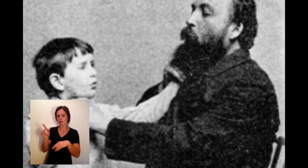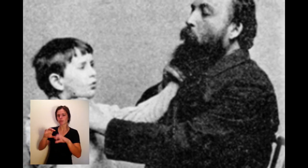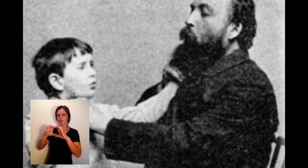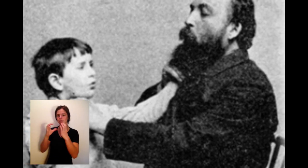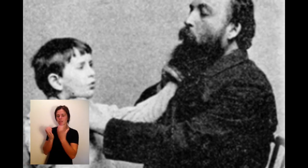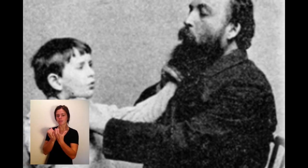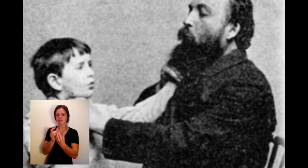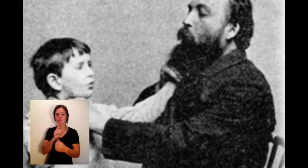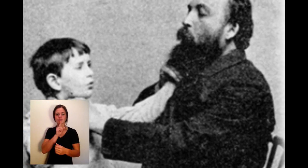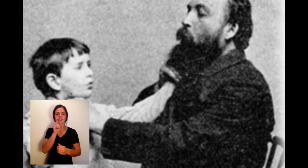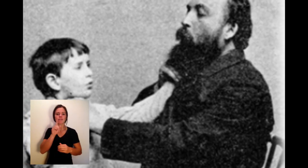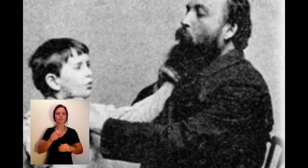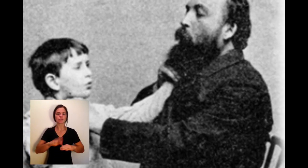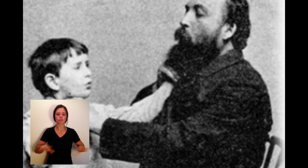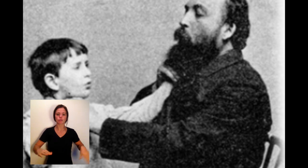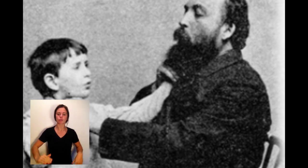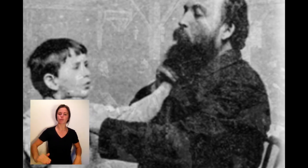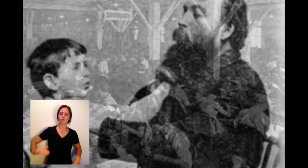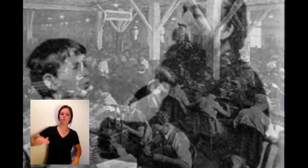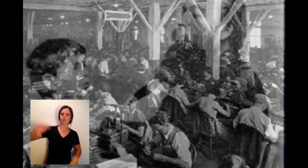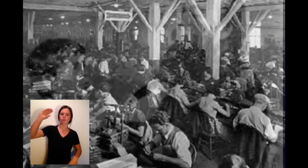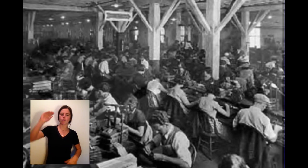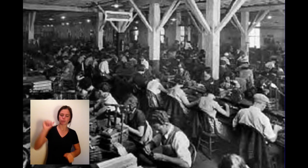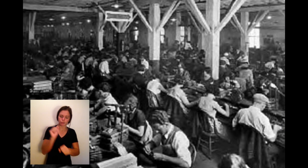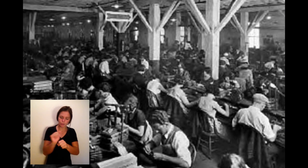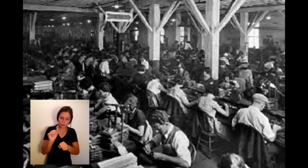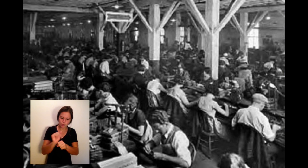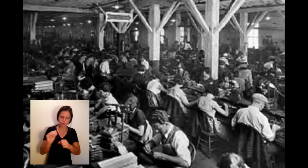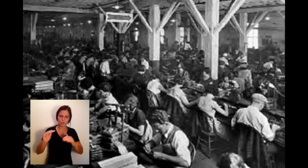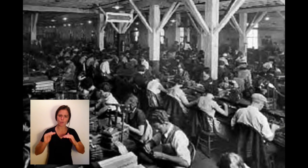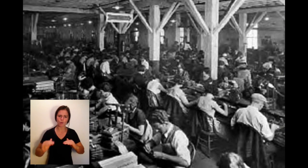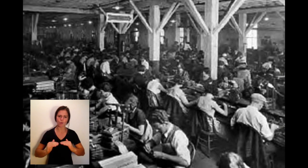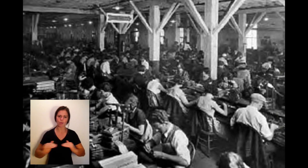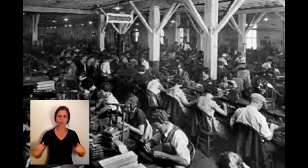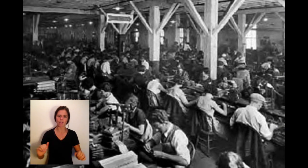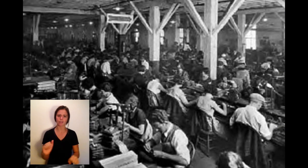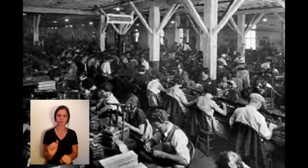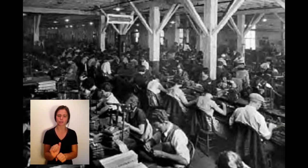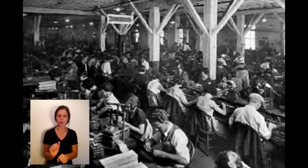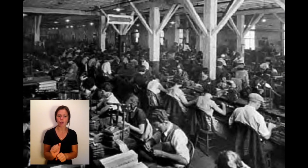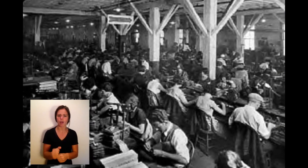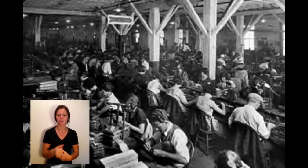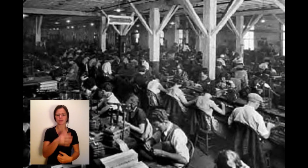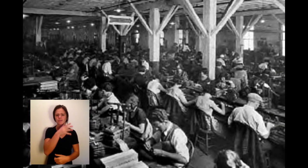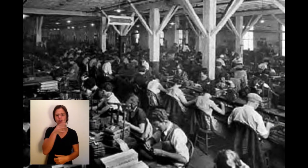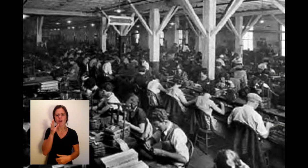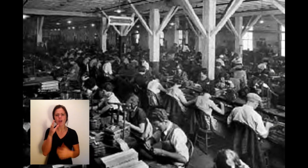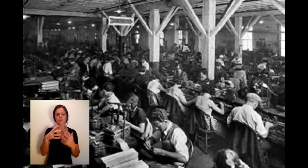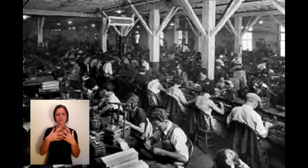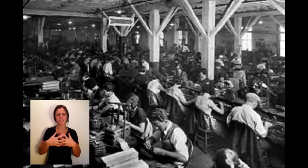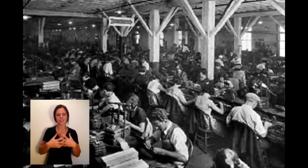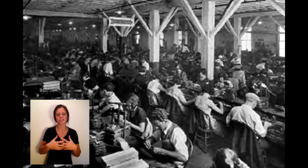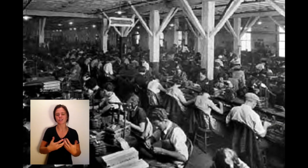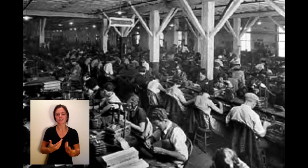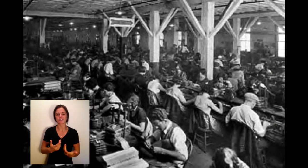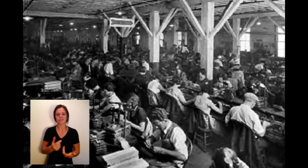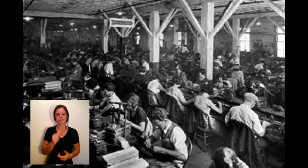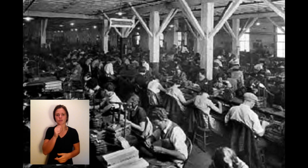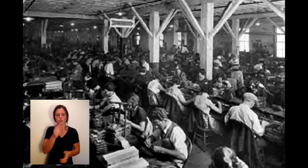these subjects, deaf children grew up working lower-level jobs in factories and farms that required little